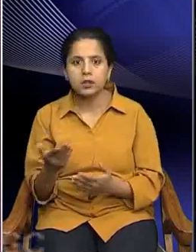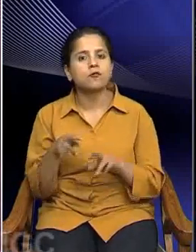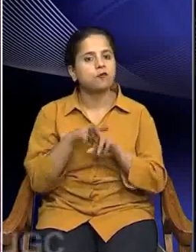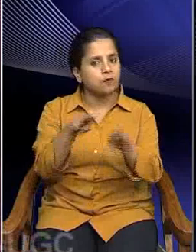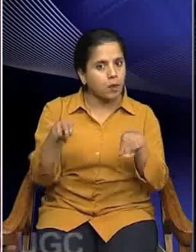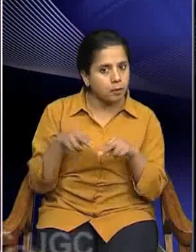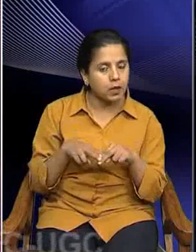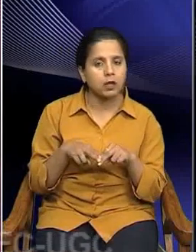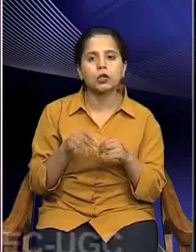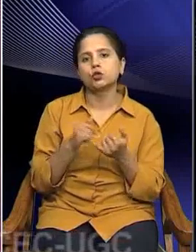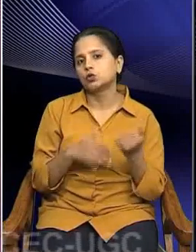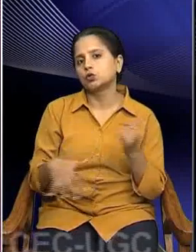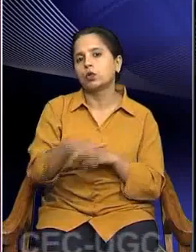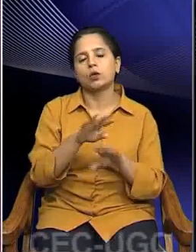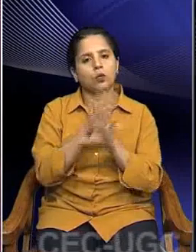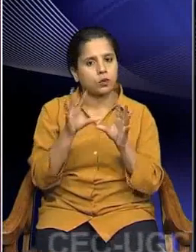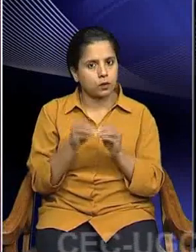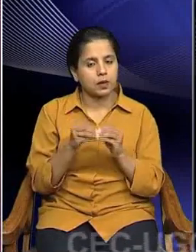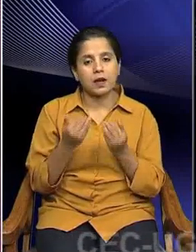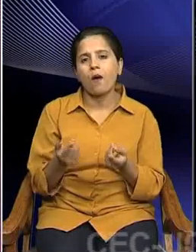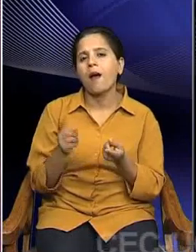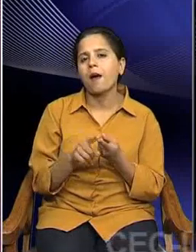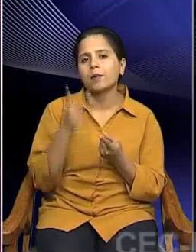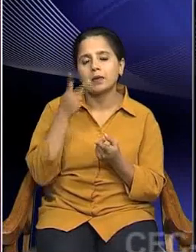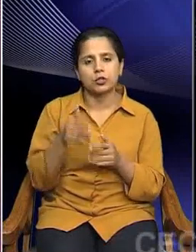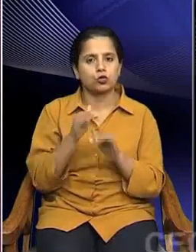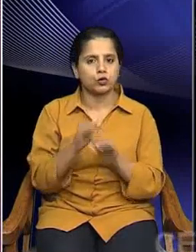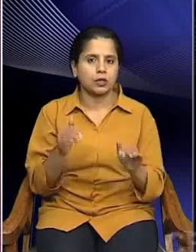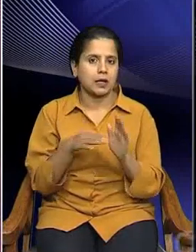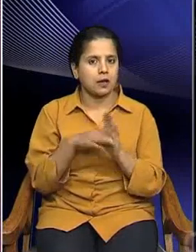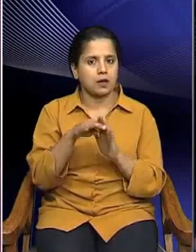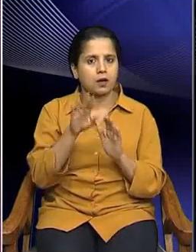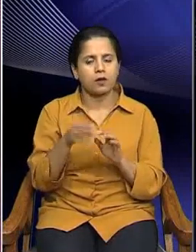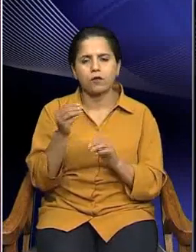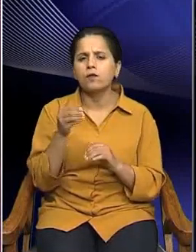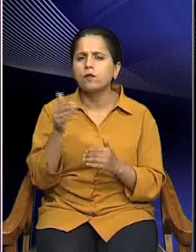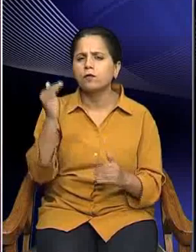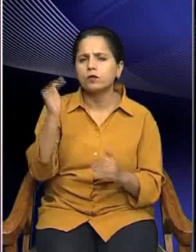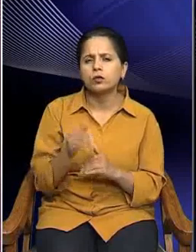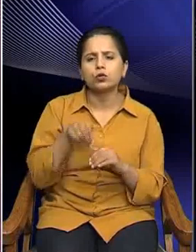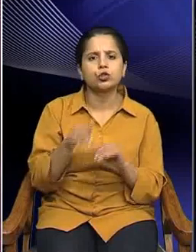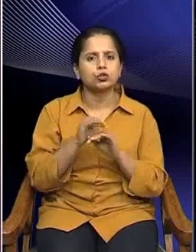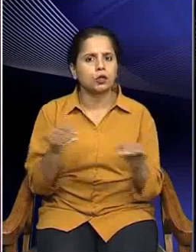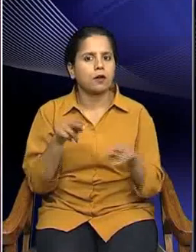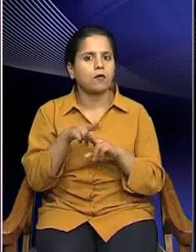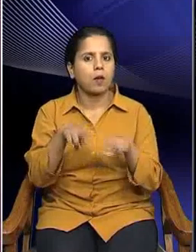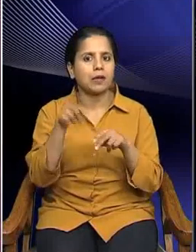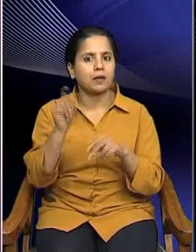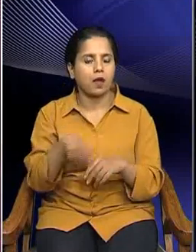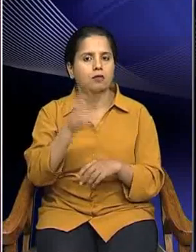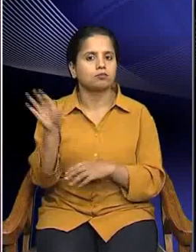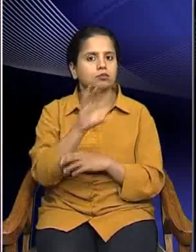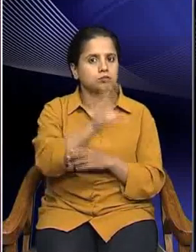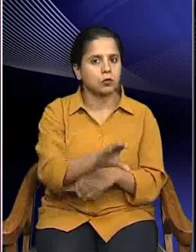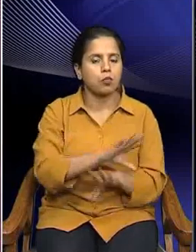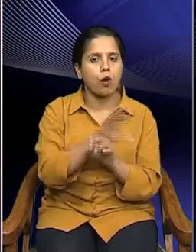family and society as a whole. What happens at the children level is fewer children means the family can invest